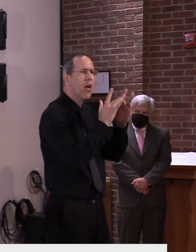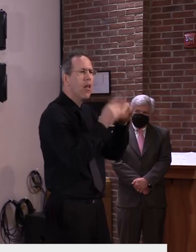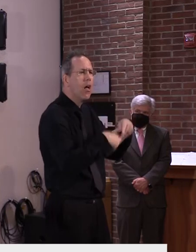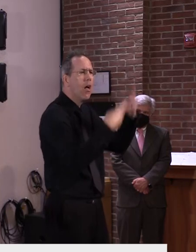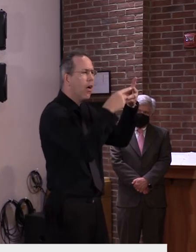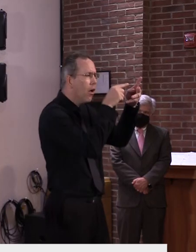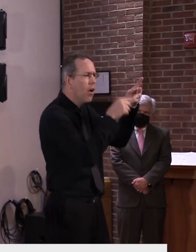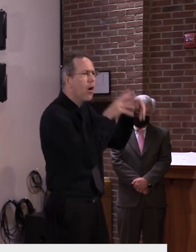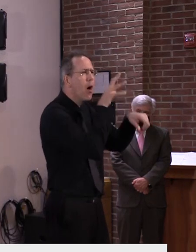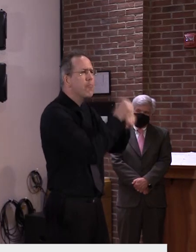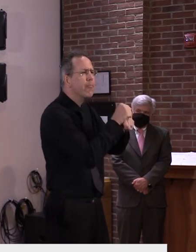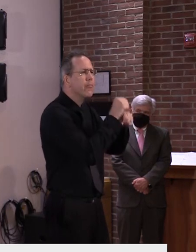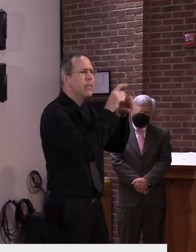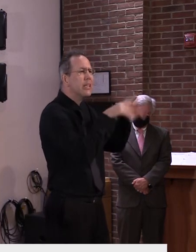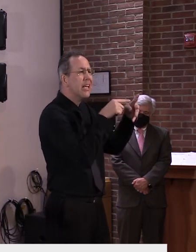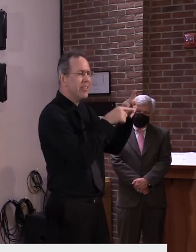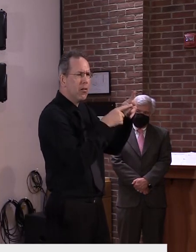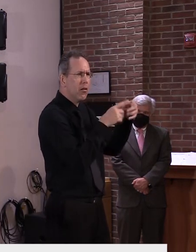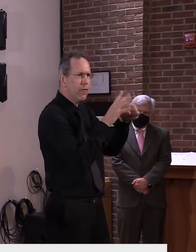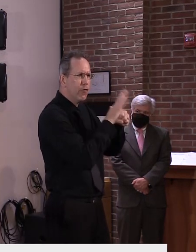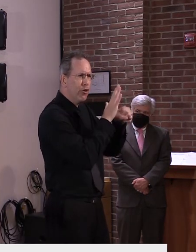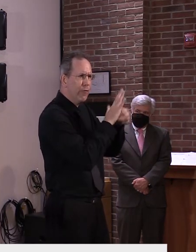timely question, because